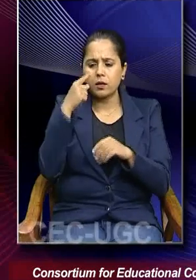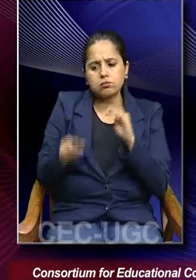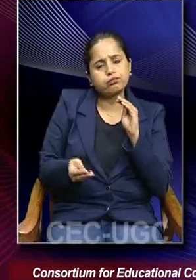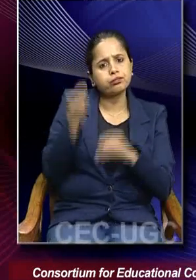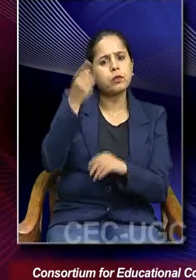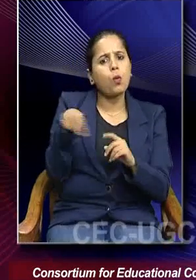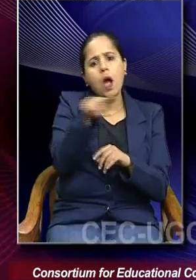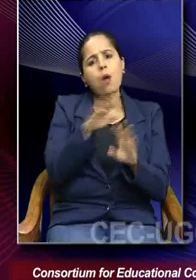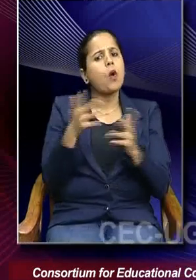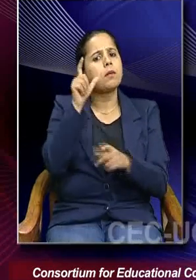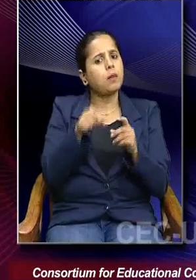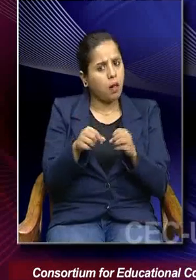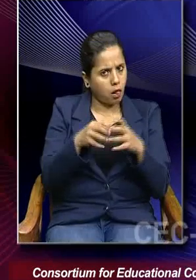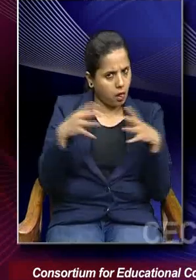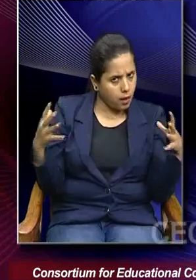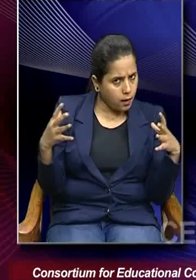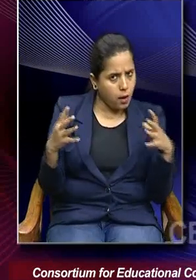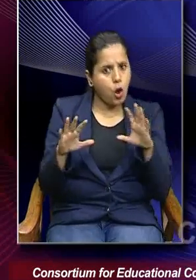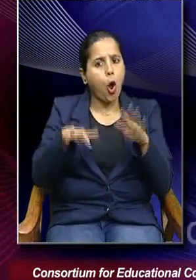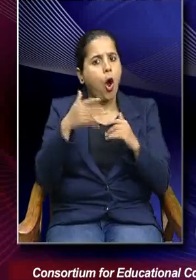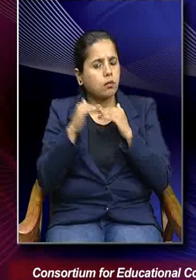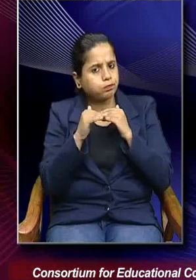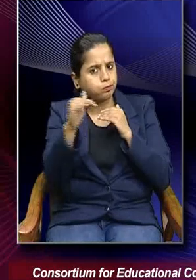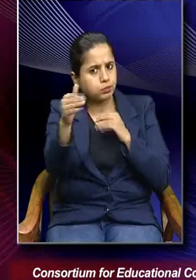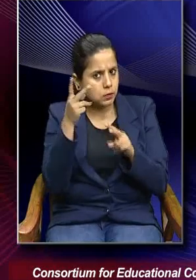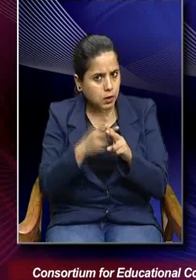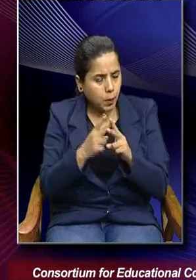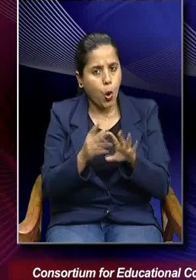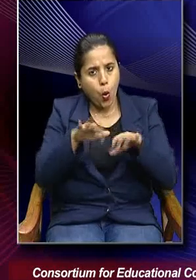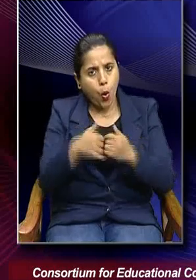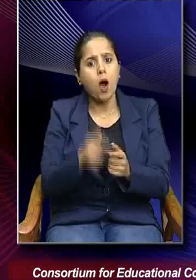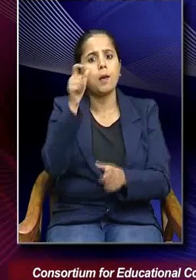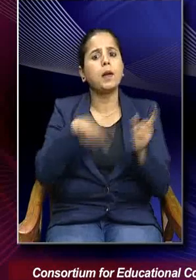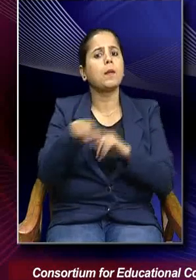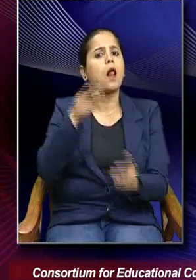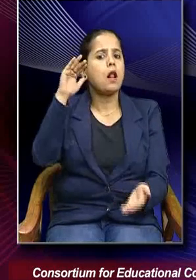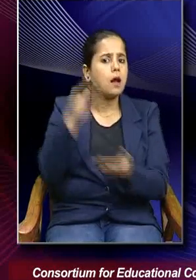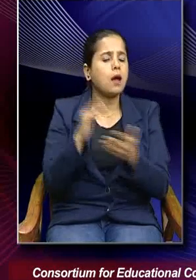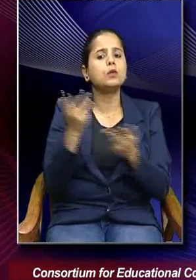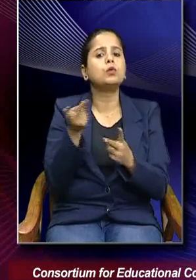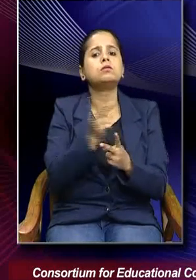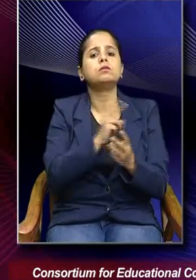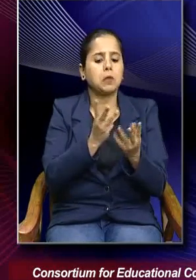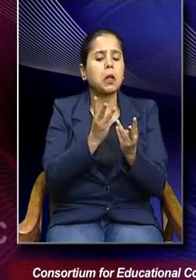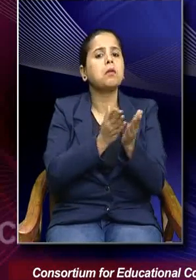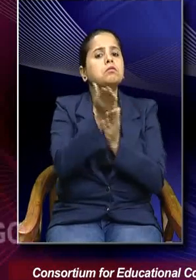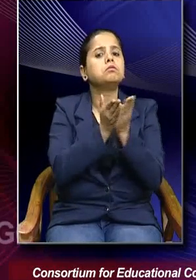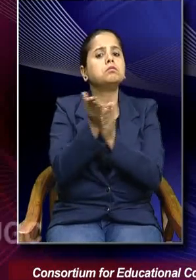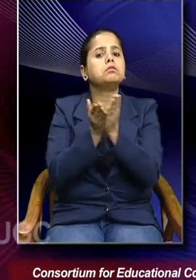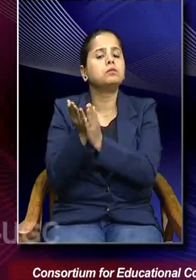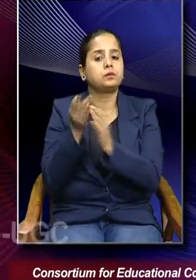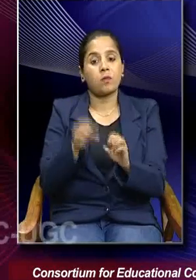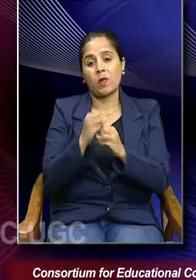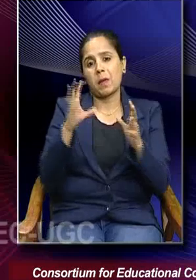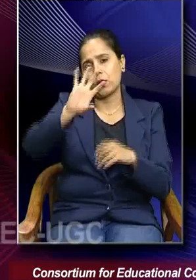terms of whether it is growing, getting static, or it is kind of becoming less. So in most of the countries,